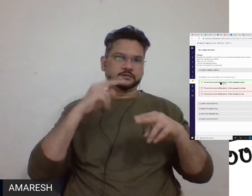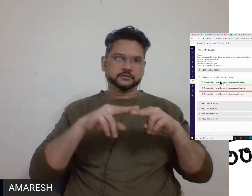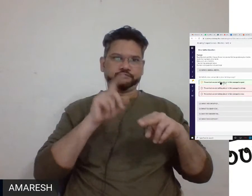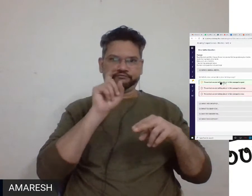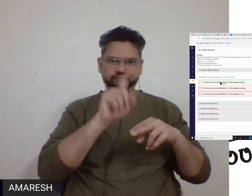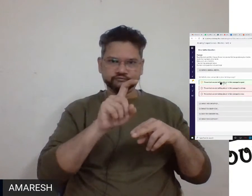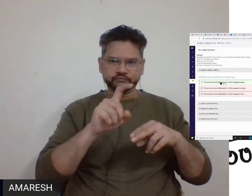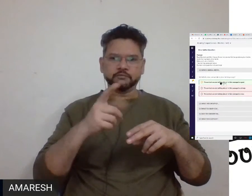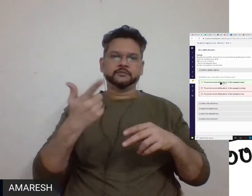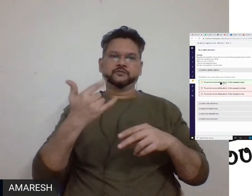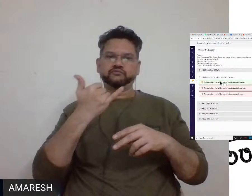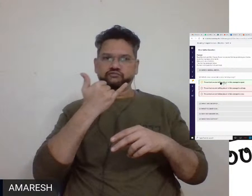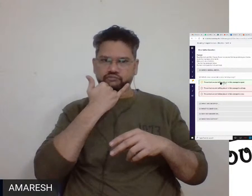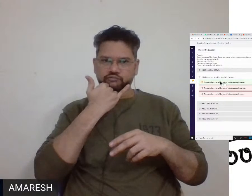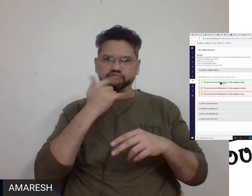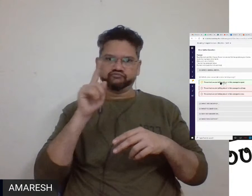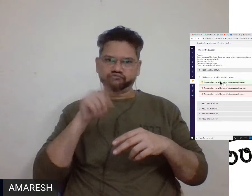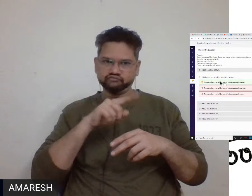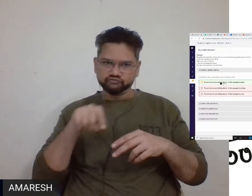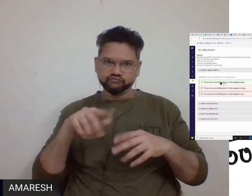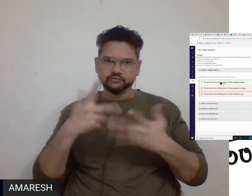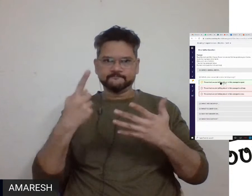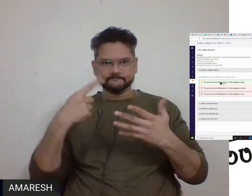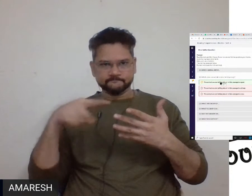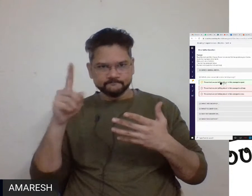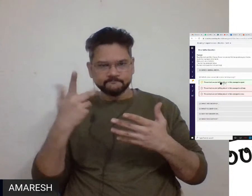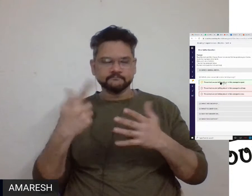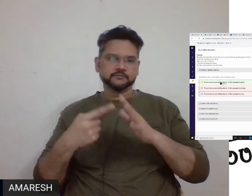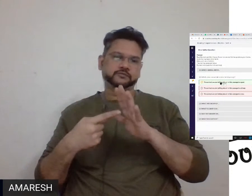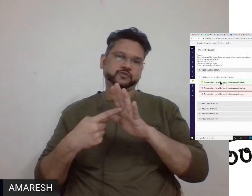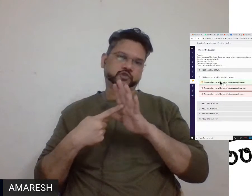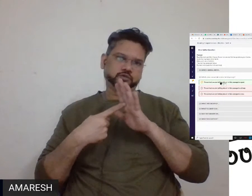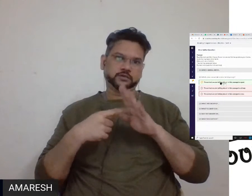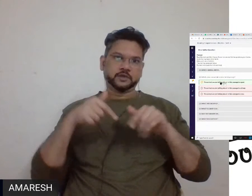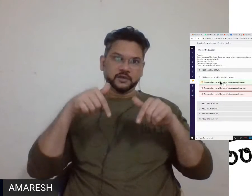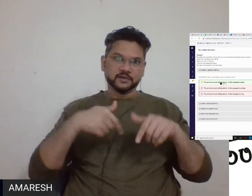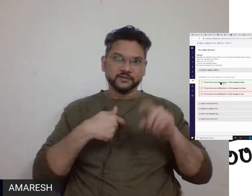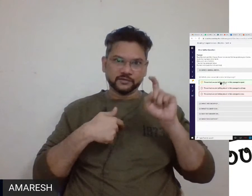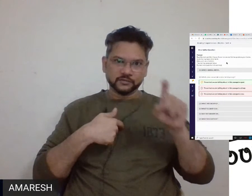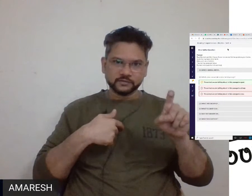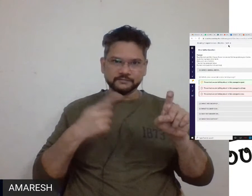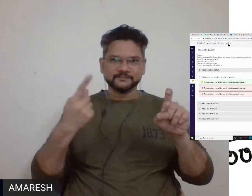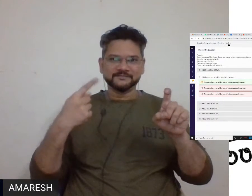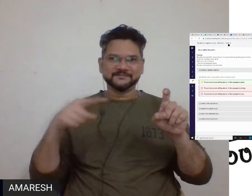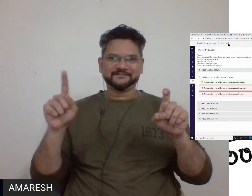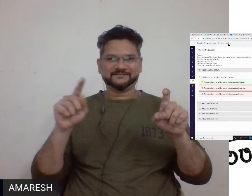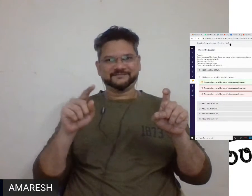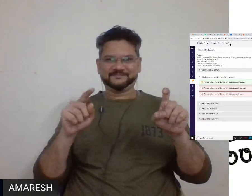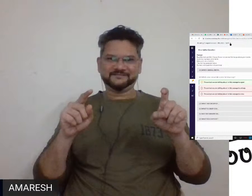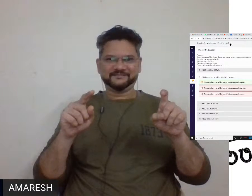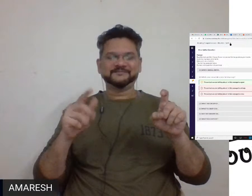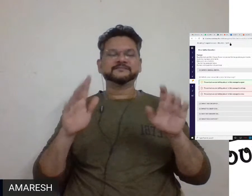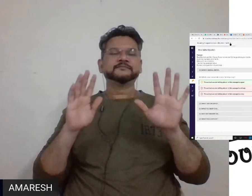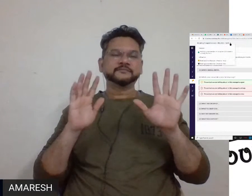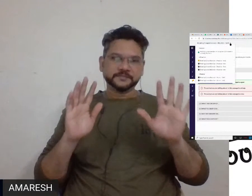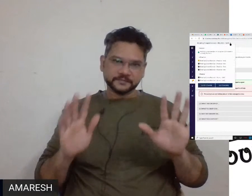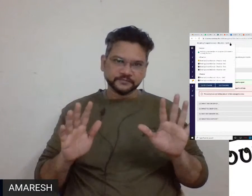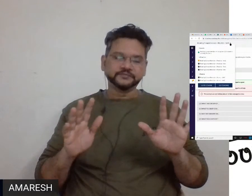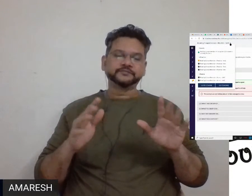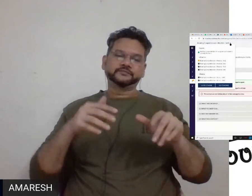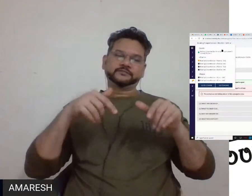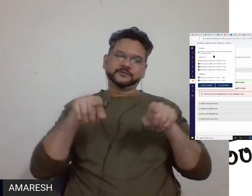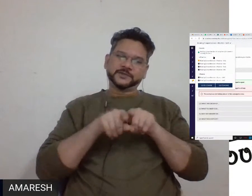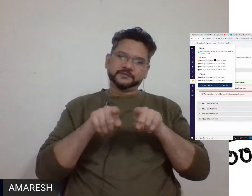it correct or wrong, right? In this case, whatever I chose happened to be correct, right? So similarly, and you'll find every